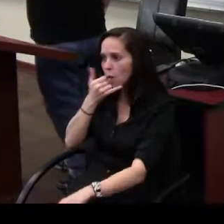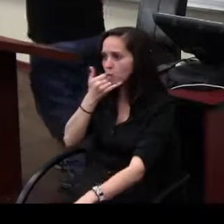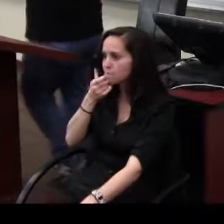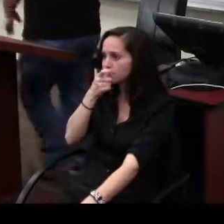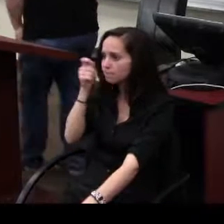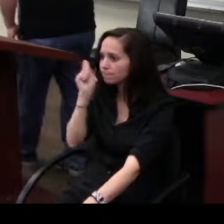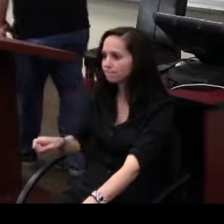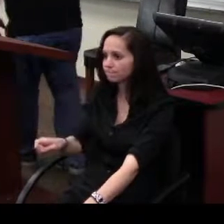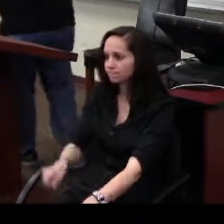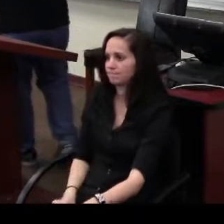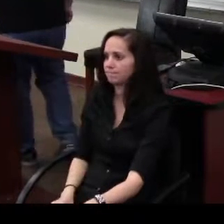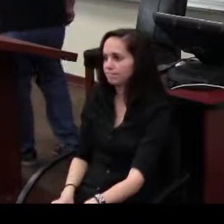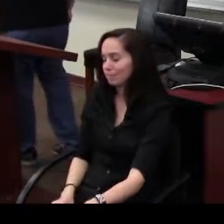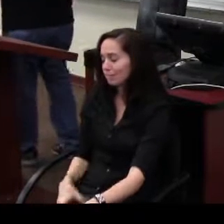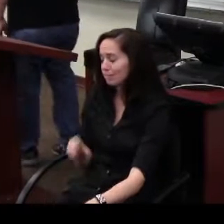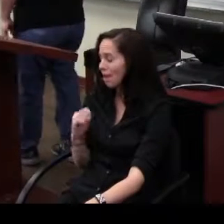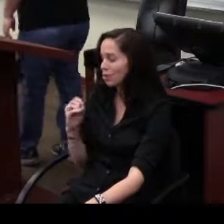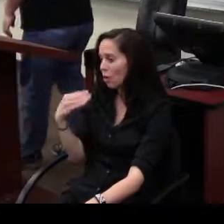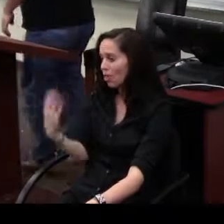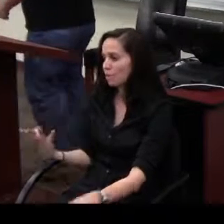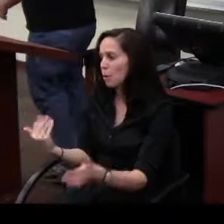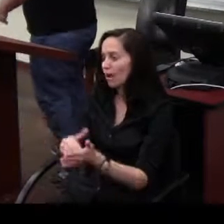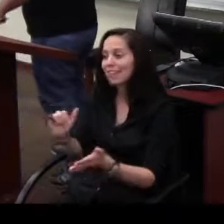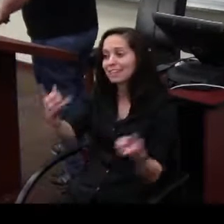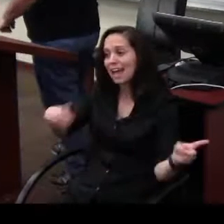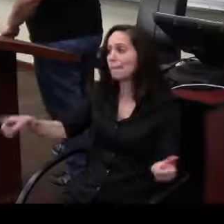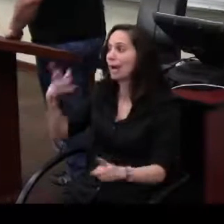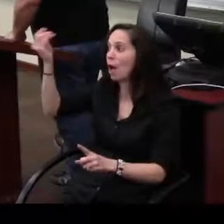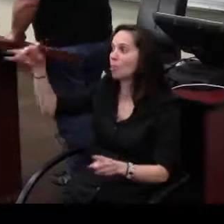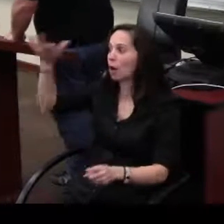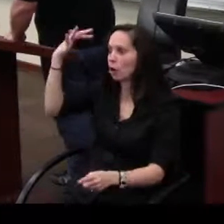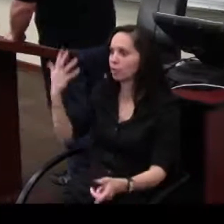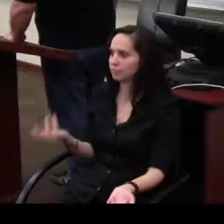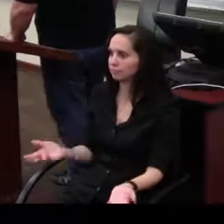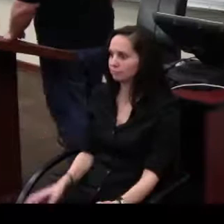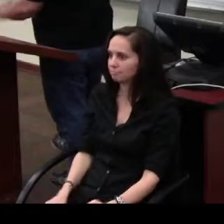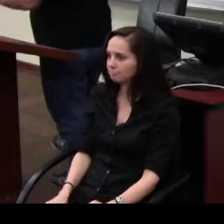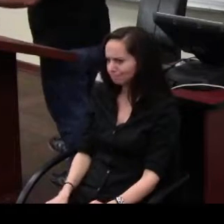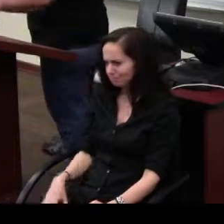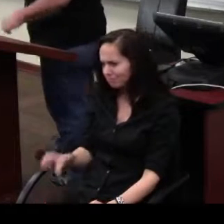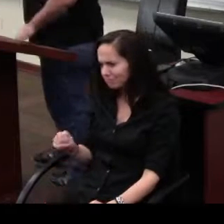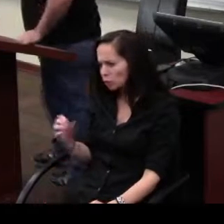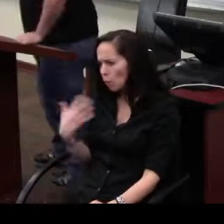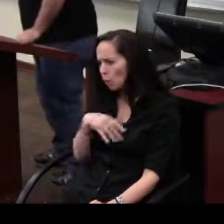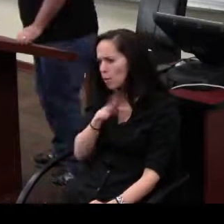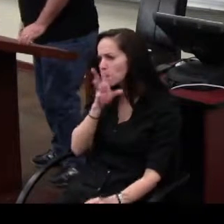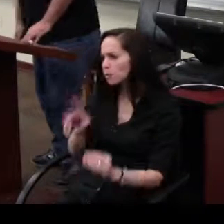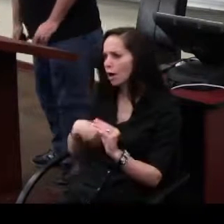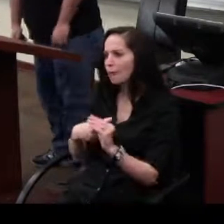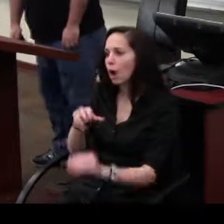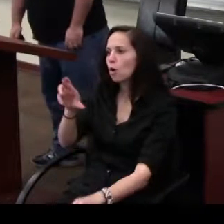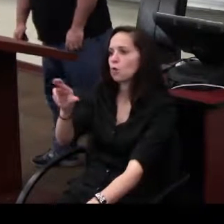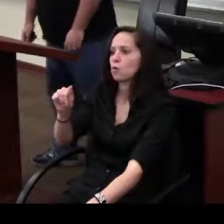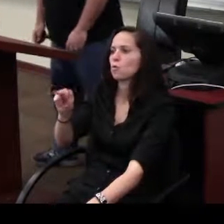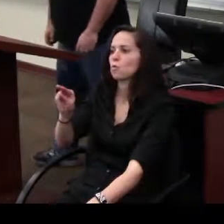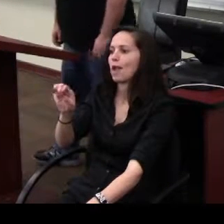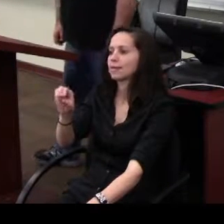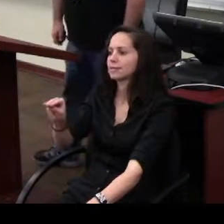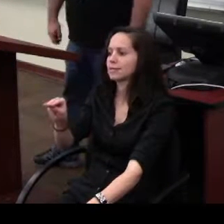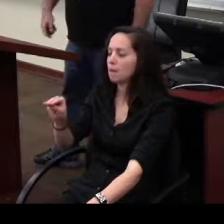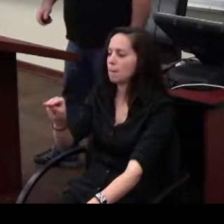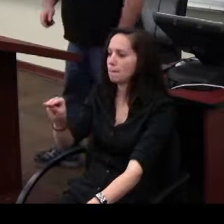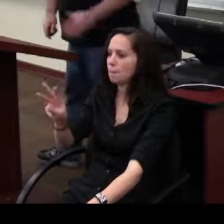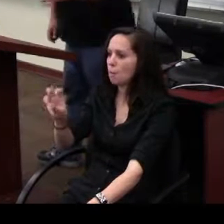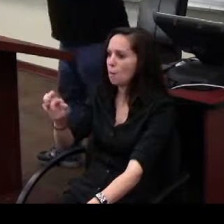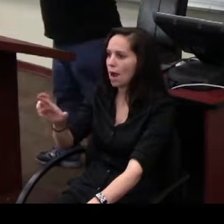and let them know again. It's going on out there, and they're targets. So, we'll talk about ransomware now. This is some fun stuff here,